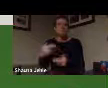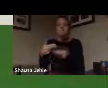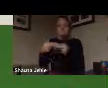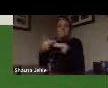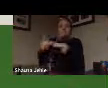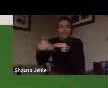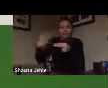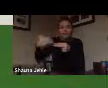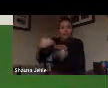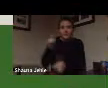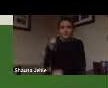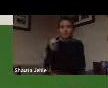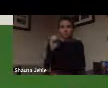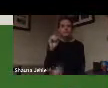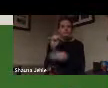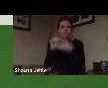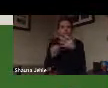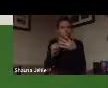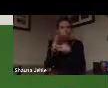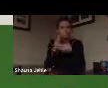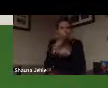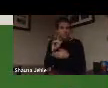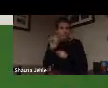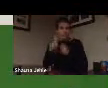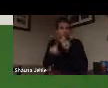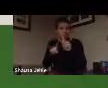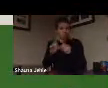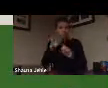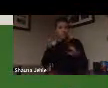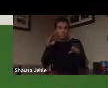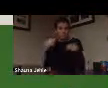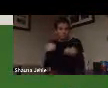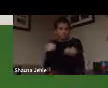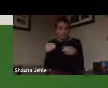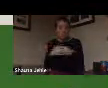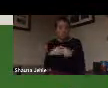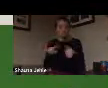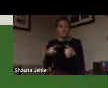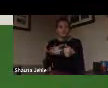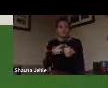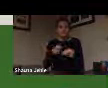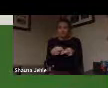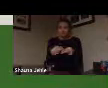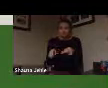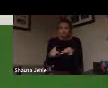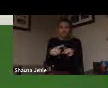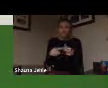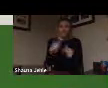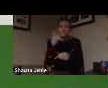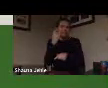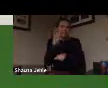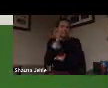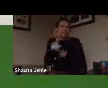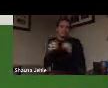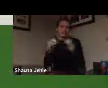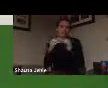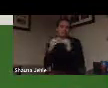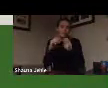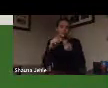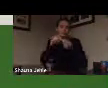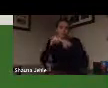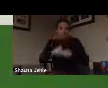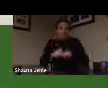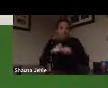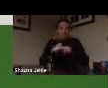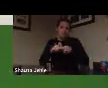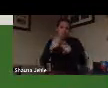So these are some questions that we're going to focus on just first briefly, and then if we need to go into more specific detail,